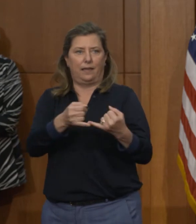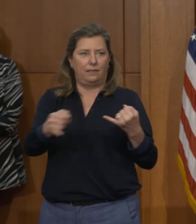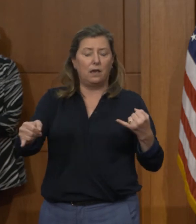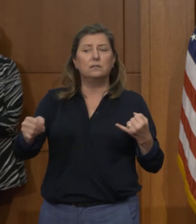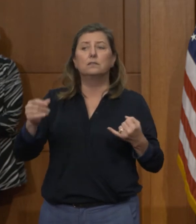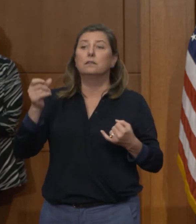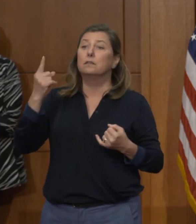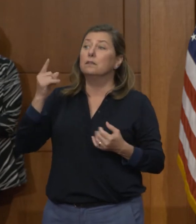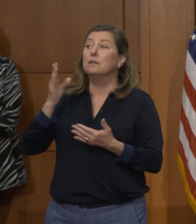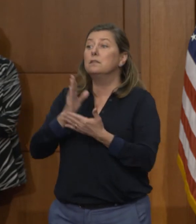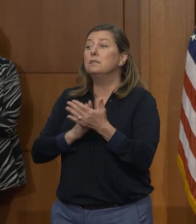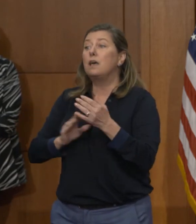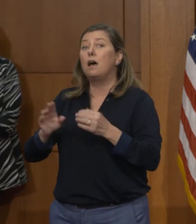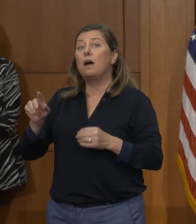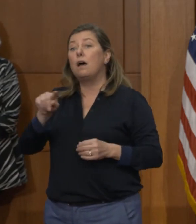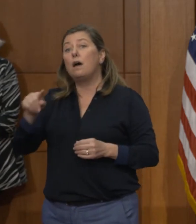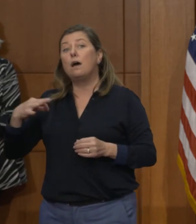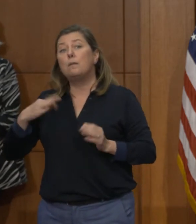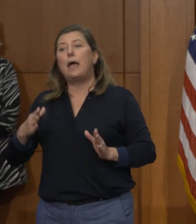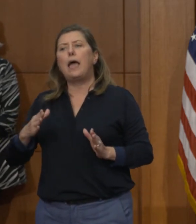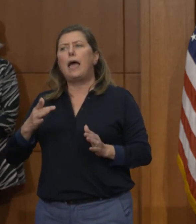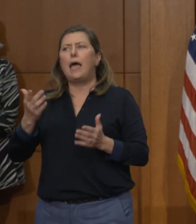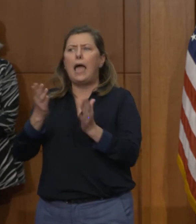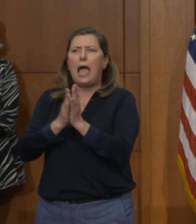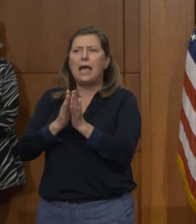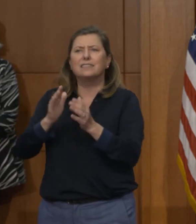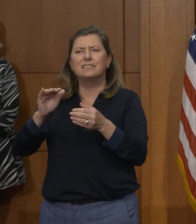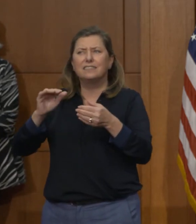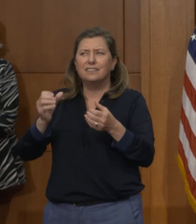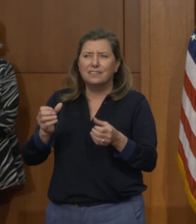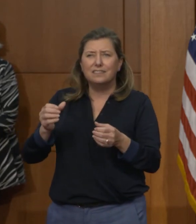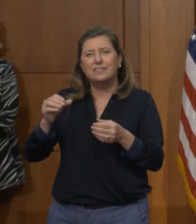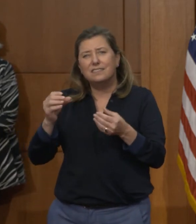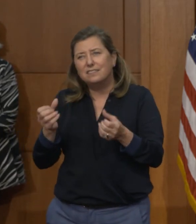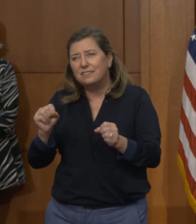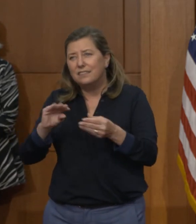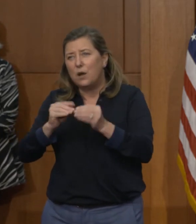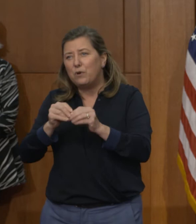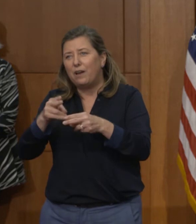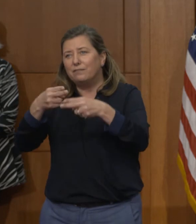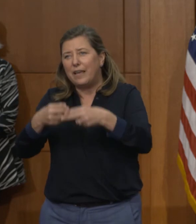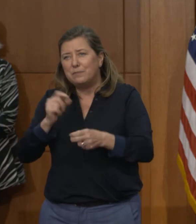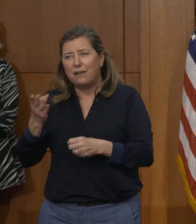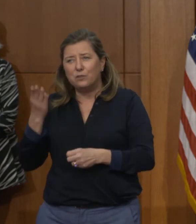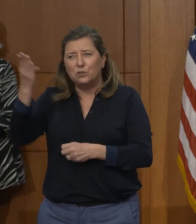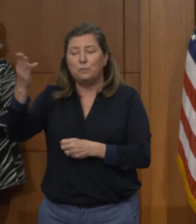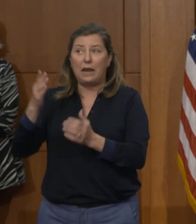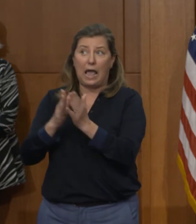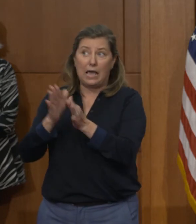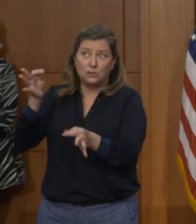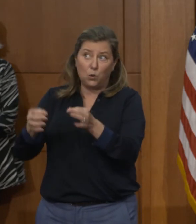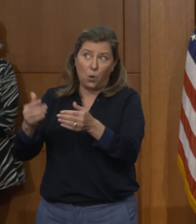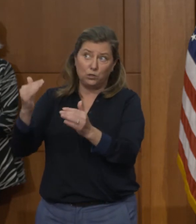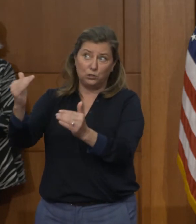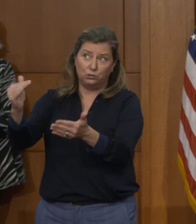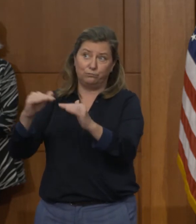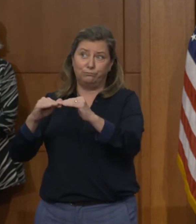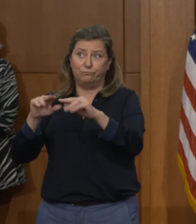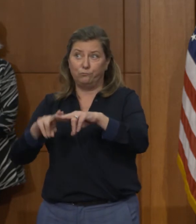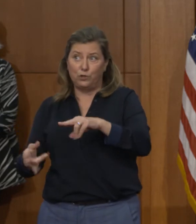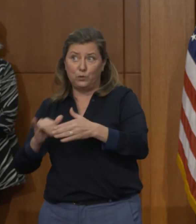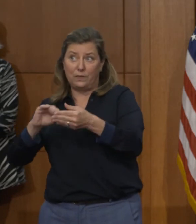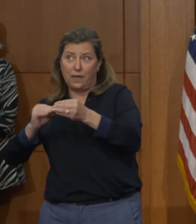relief from the courts to lower the number of petitions that they have to submit, and that is also always an option for candidates to